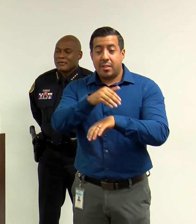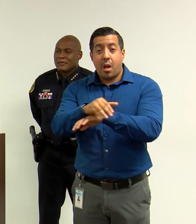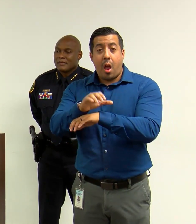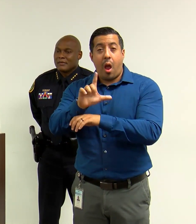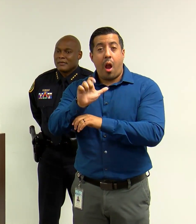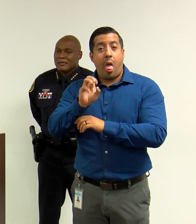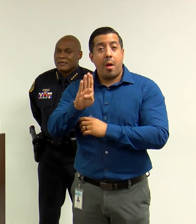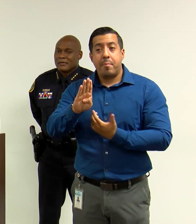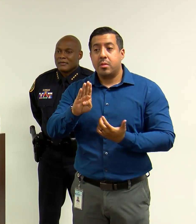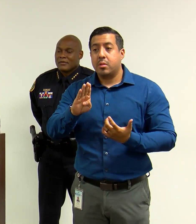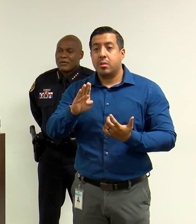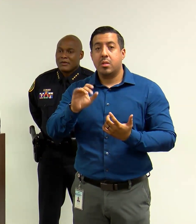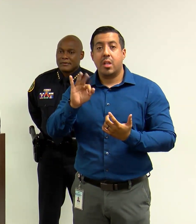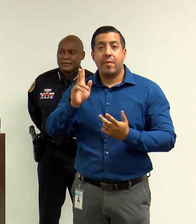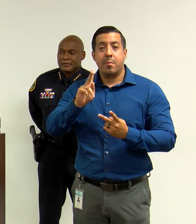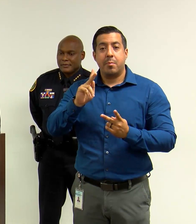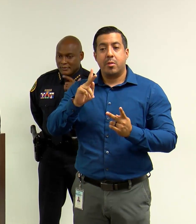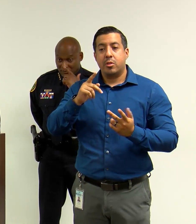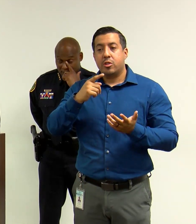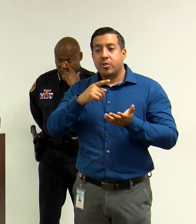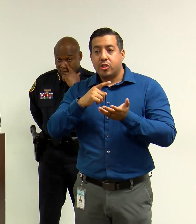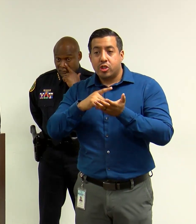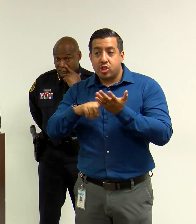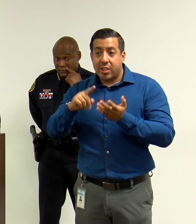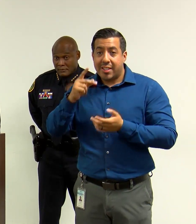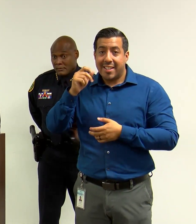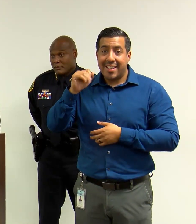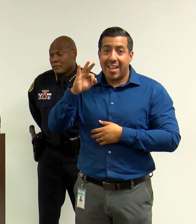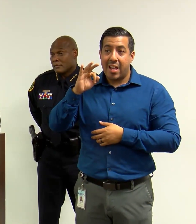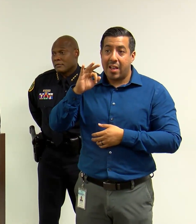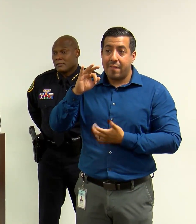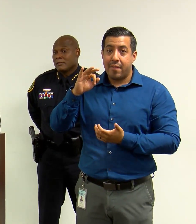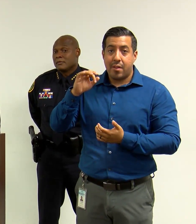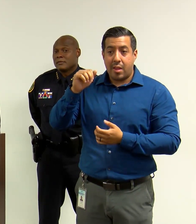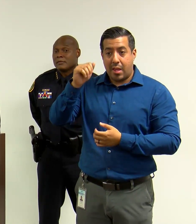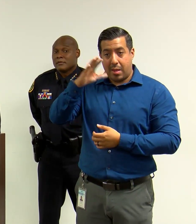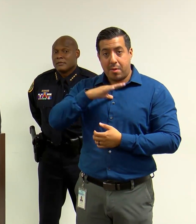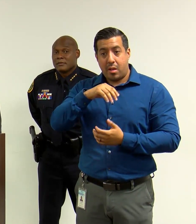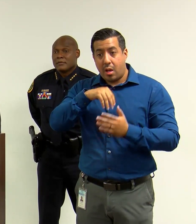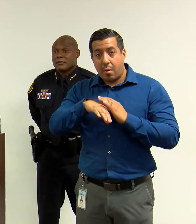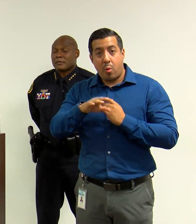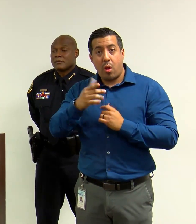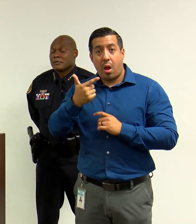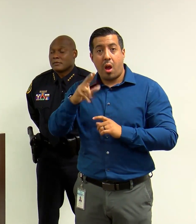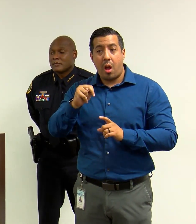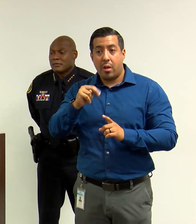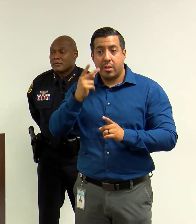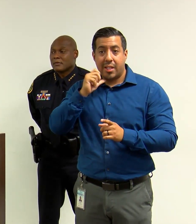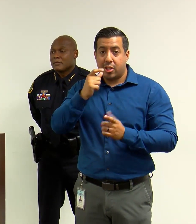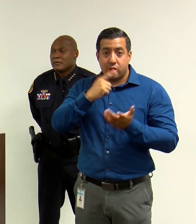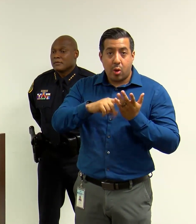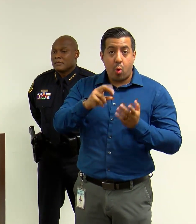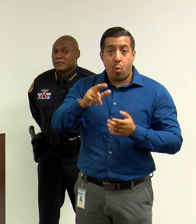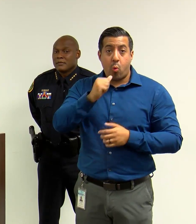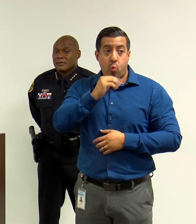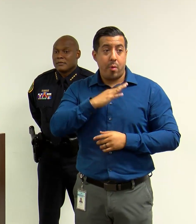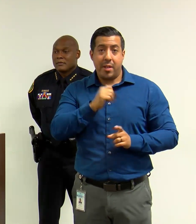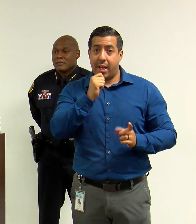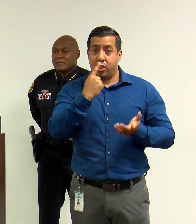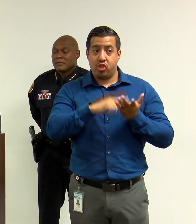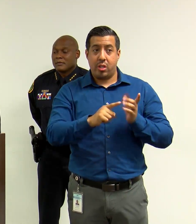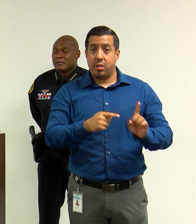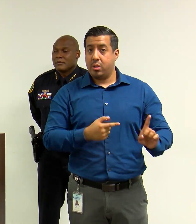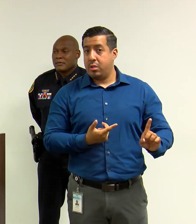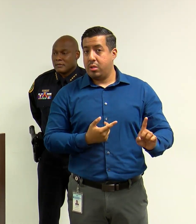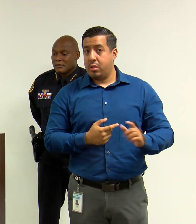for example, when they're checking to see whether the male comes in with a gun, but they're not checking to see whether the woman is coming in with the gun. And in some of